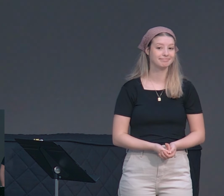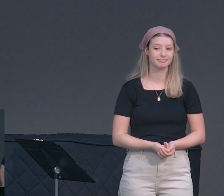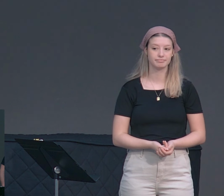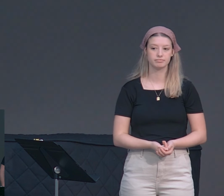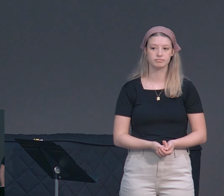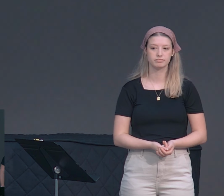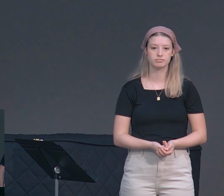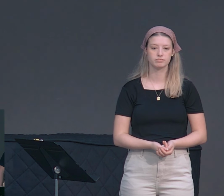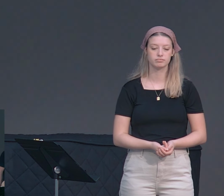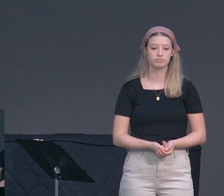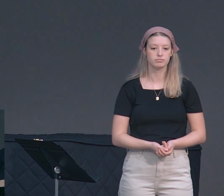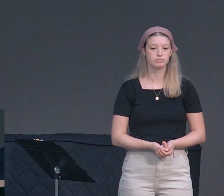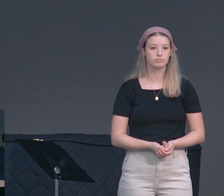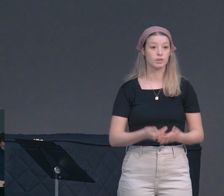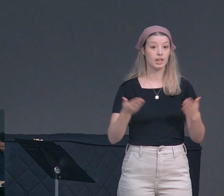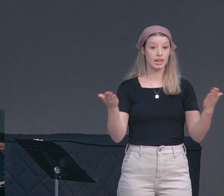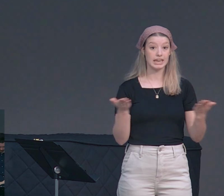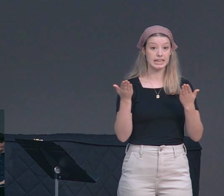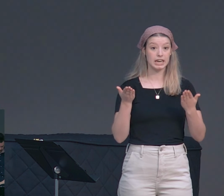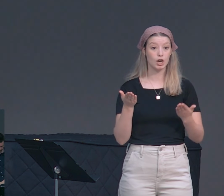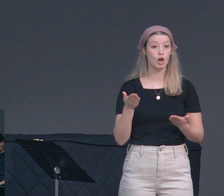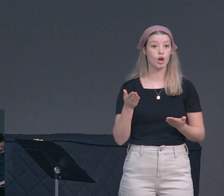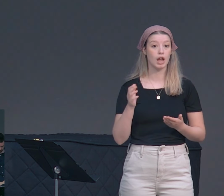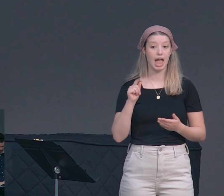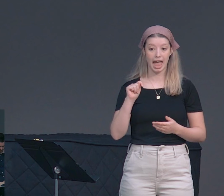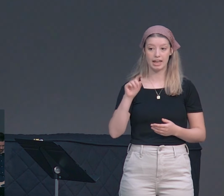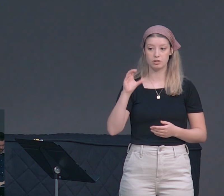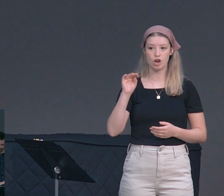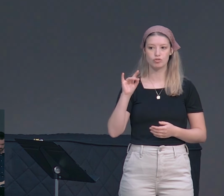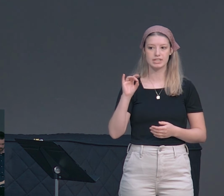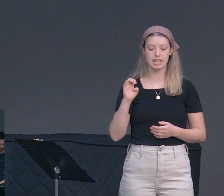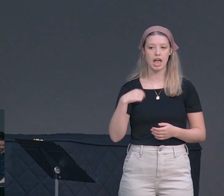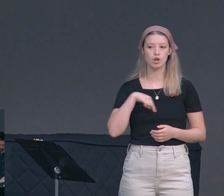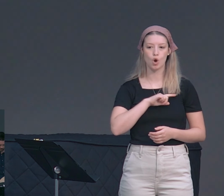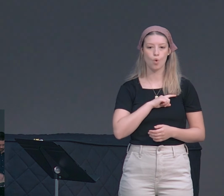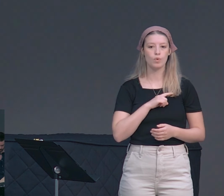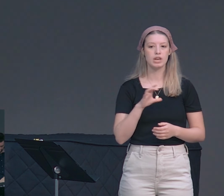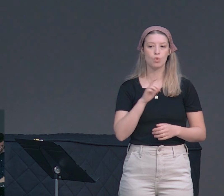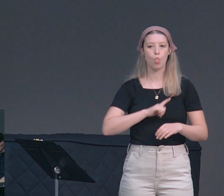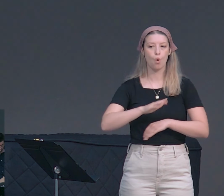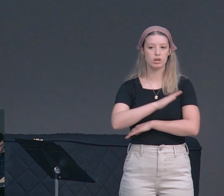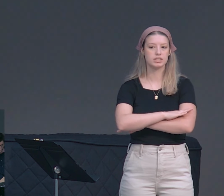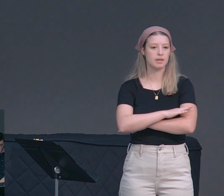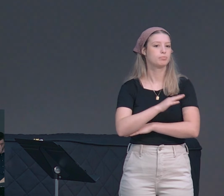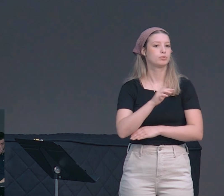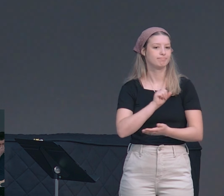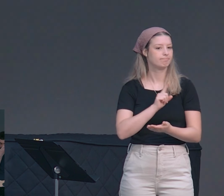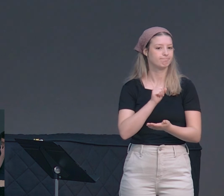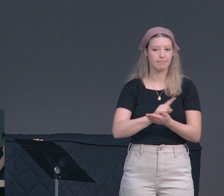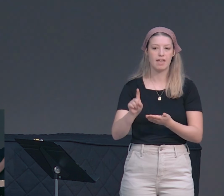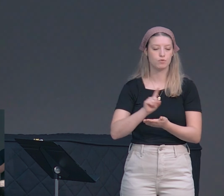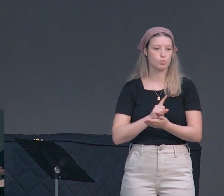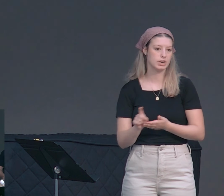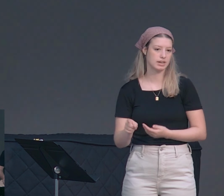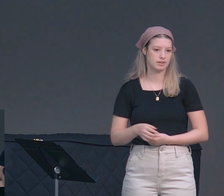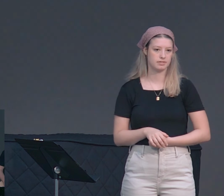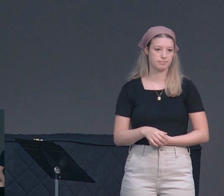At Countryside, we take communion each week as part of our worship together. This is a time of